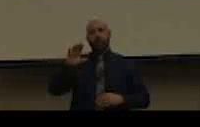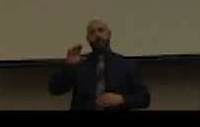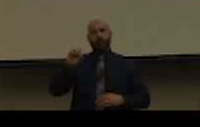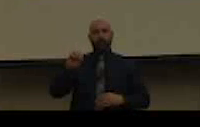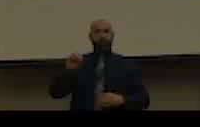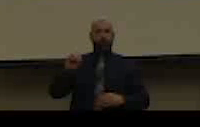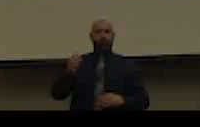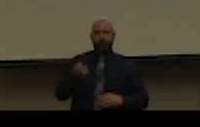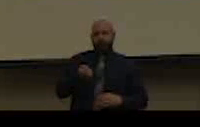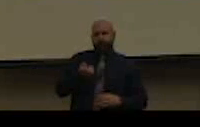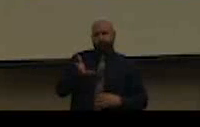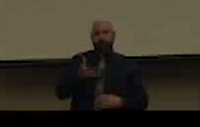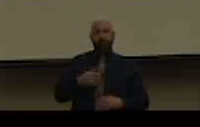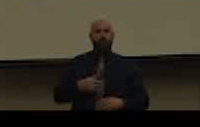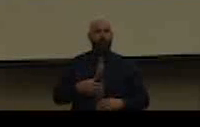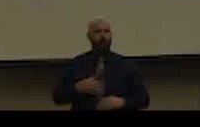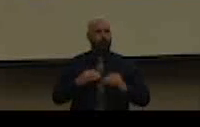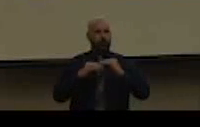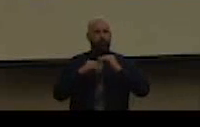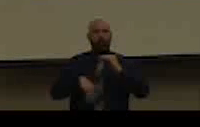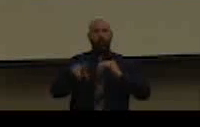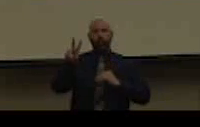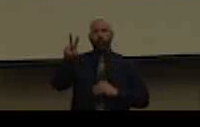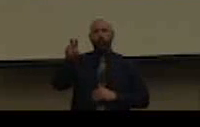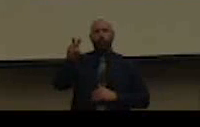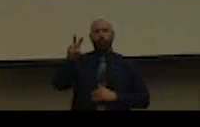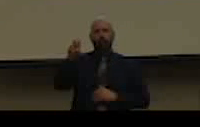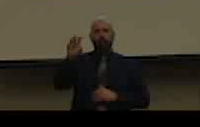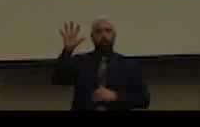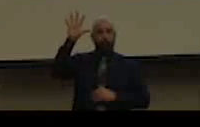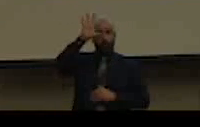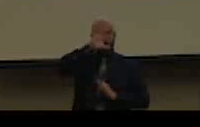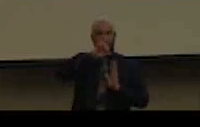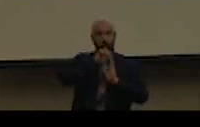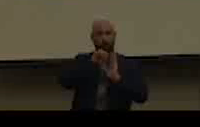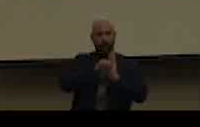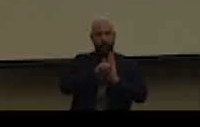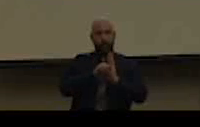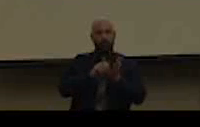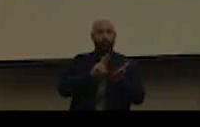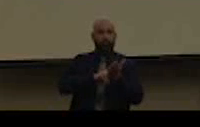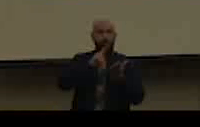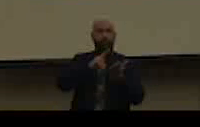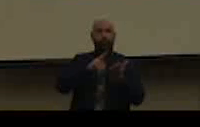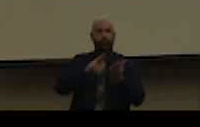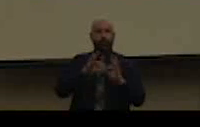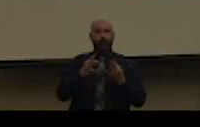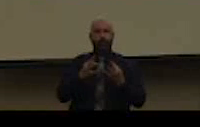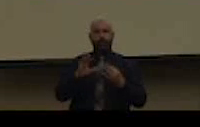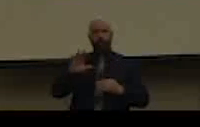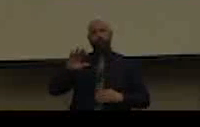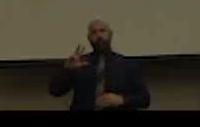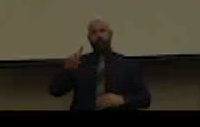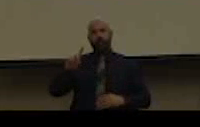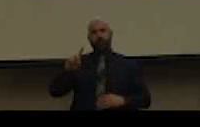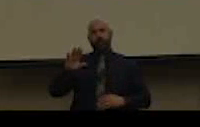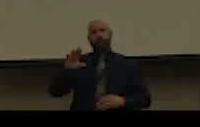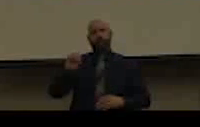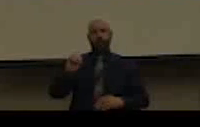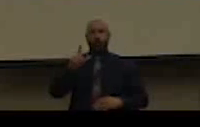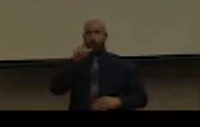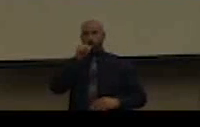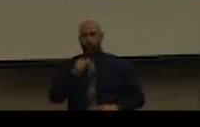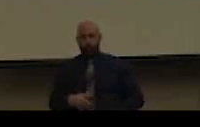170? Under 200 in the whole state that are registered family child cares that take families eligible for CCAP. There are